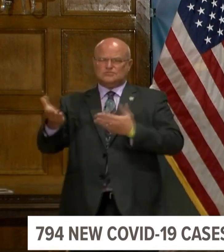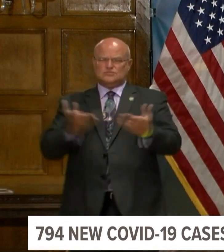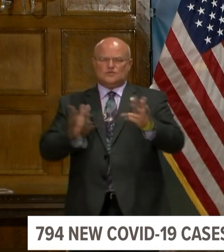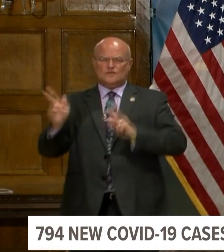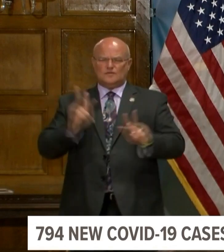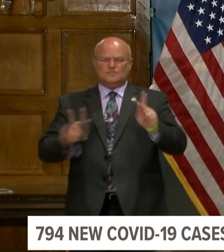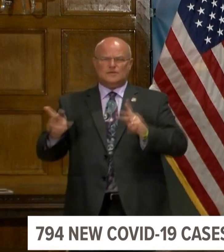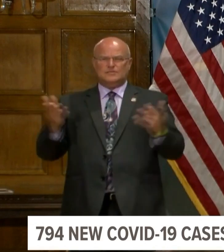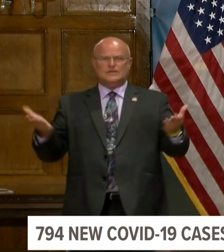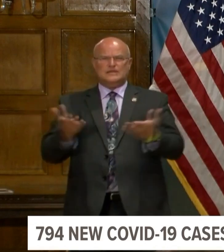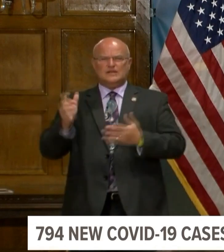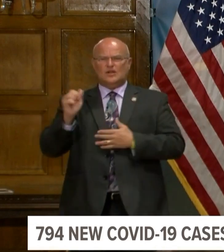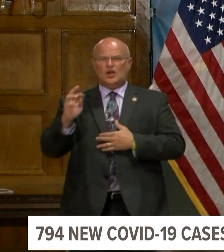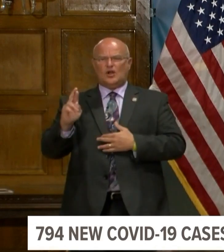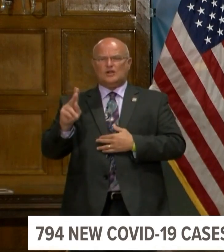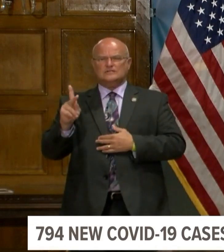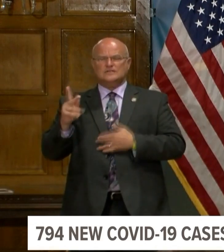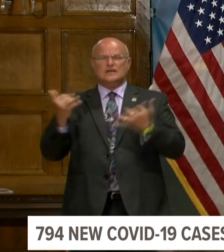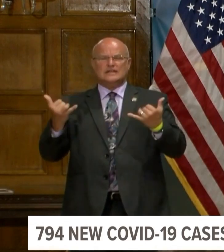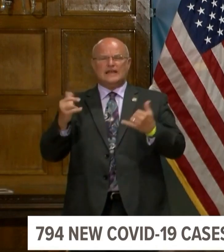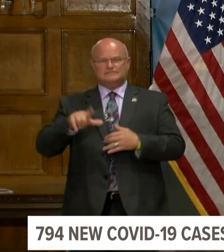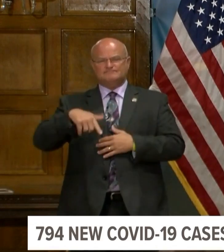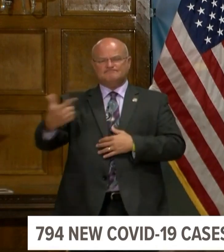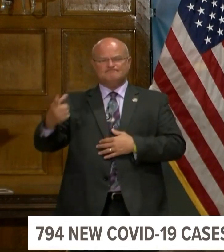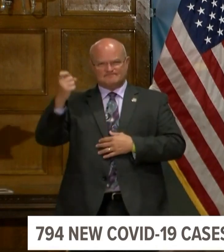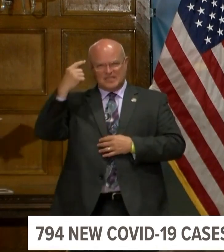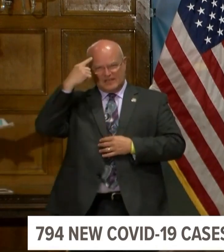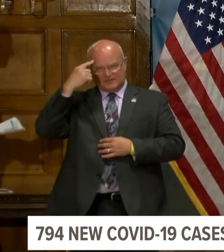people of Arkansas. With that, I'll turn it back over to the governor.